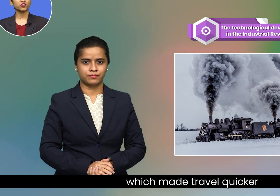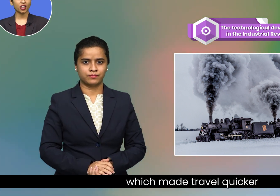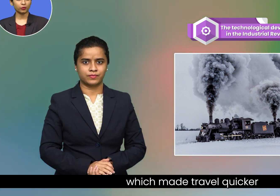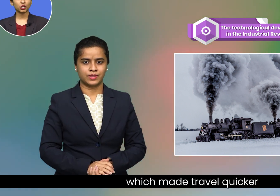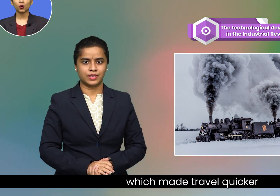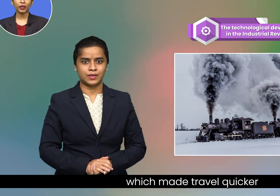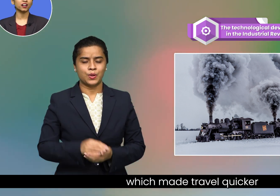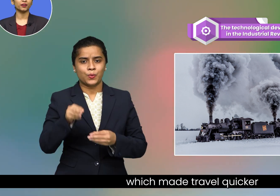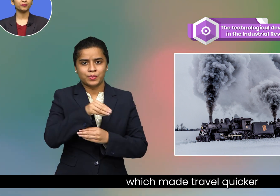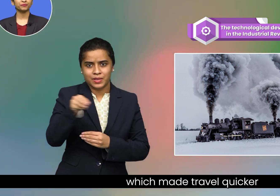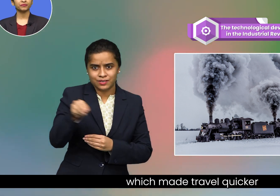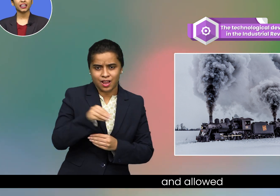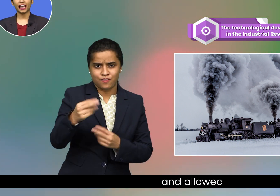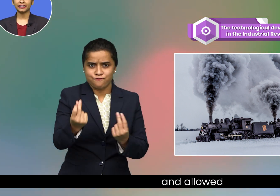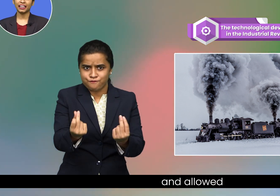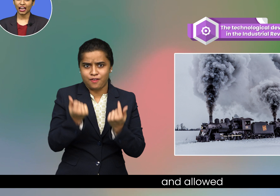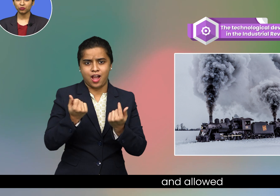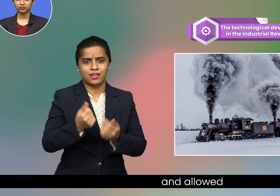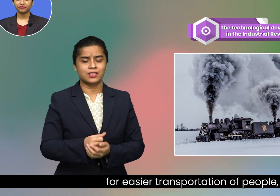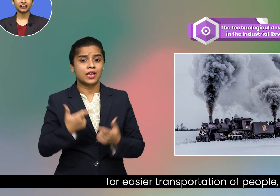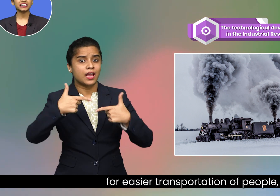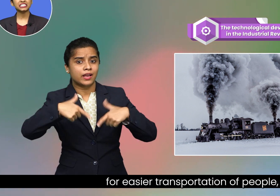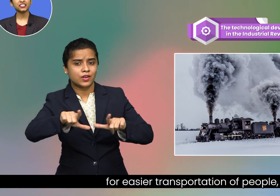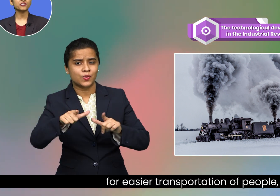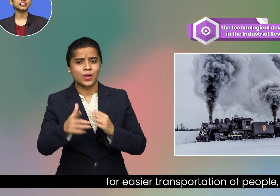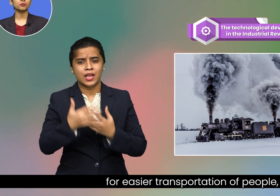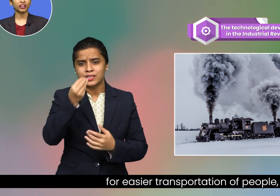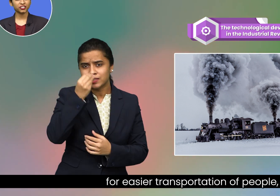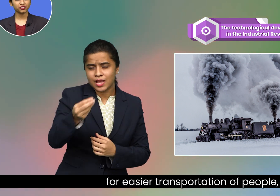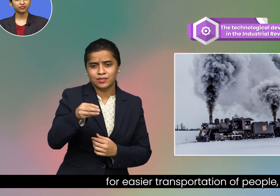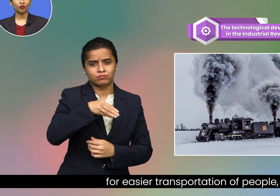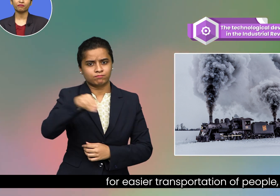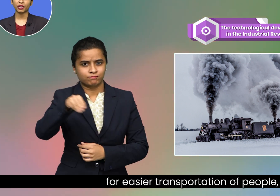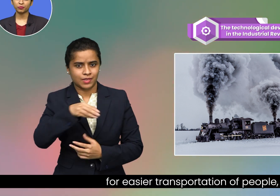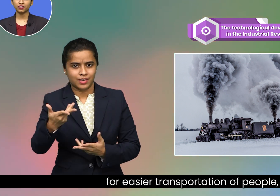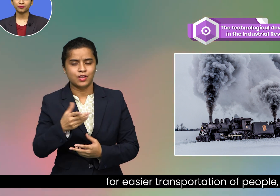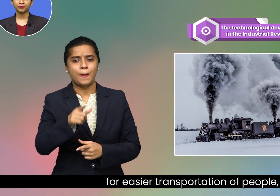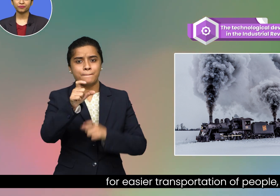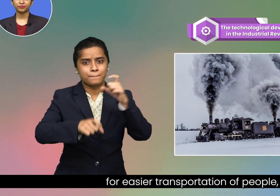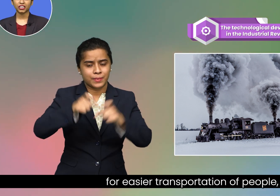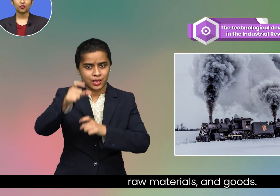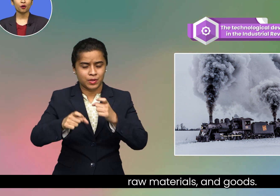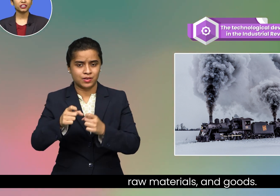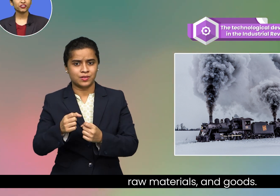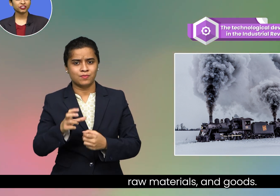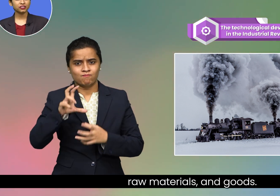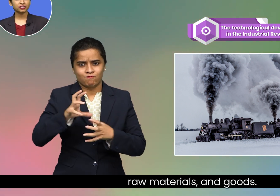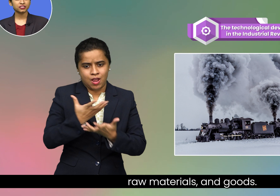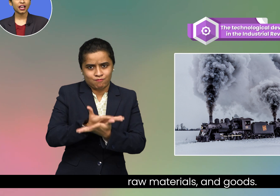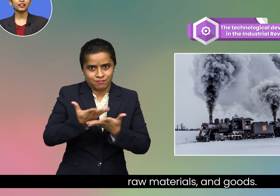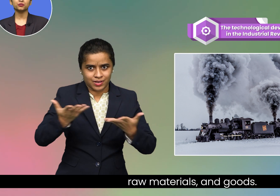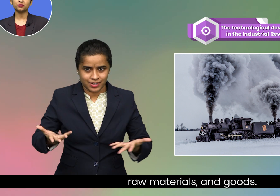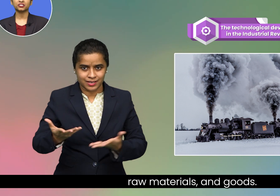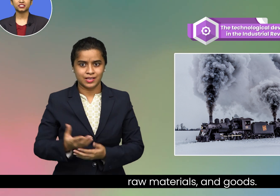which made travel quicker and allowed for easier transportation of people, raw